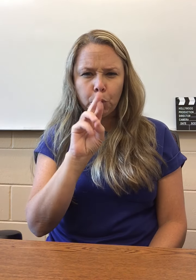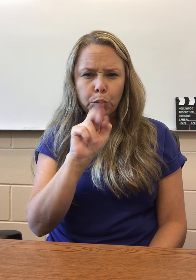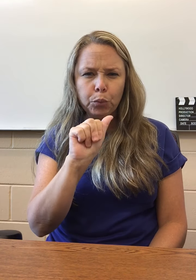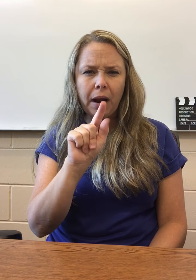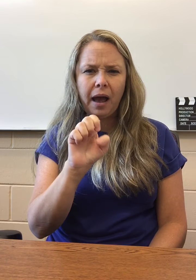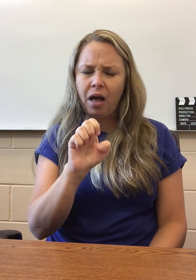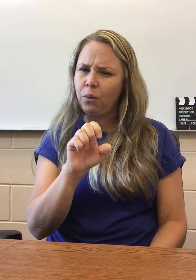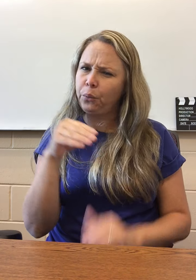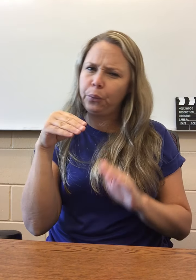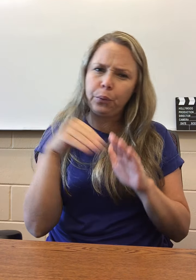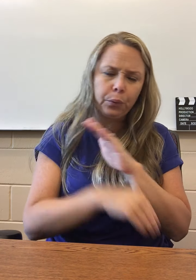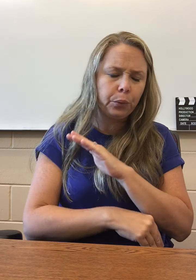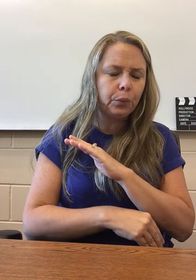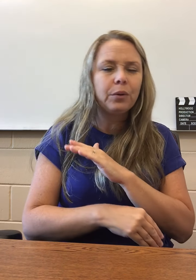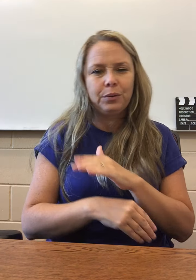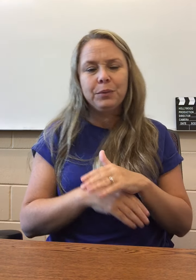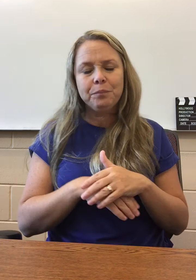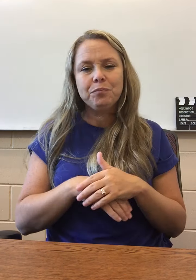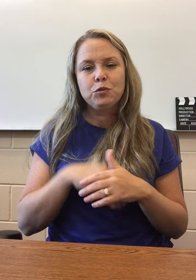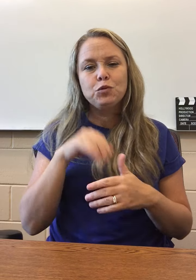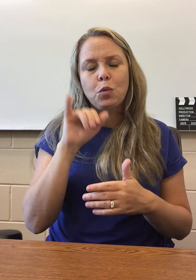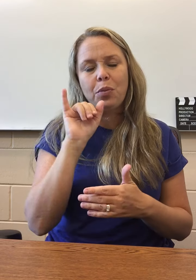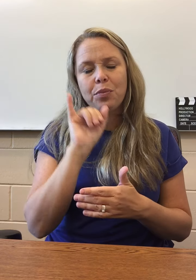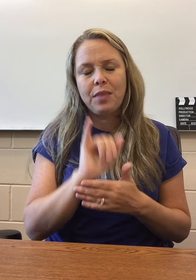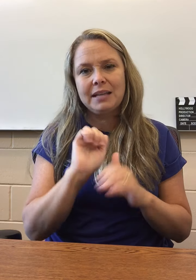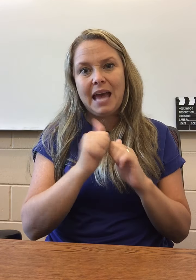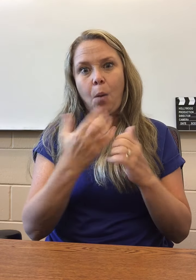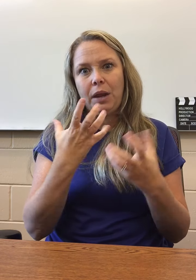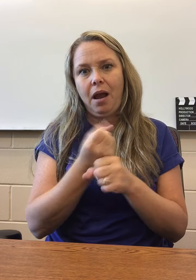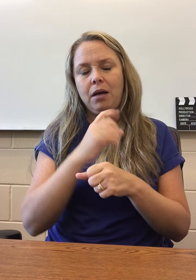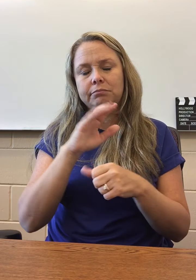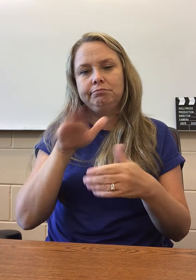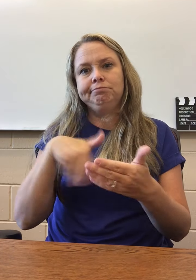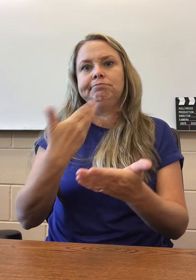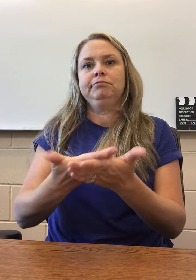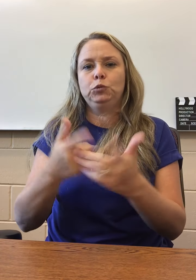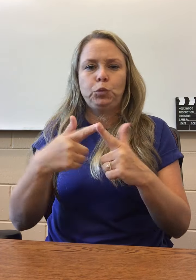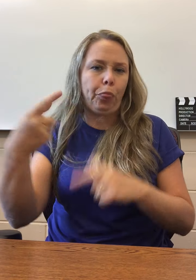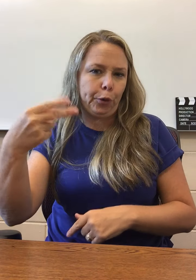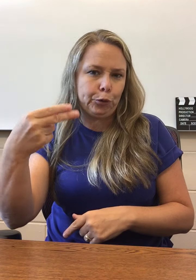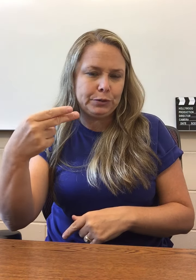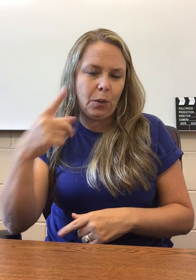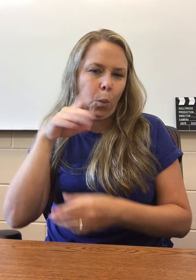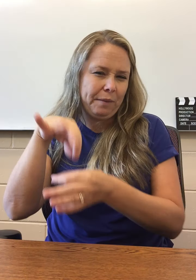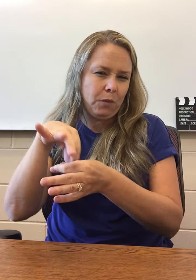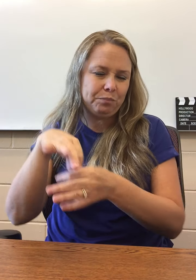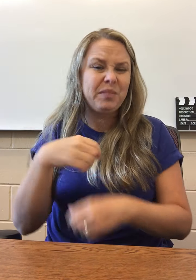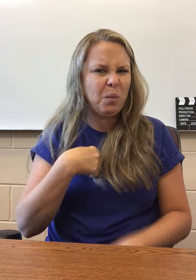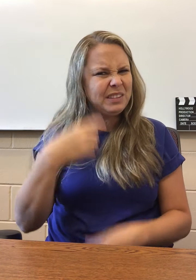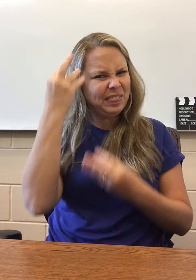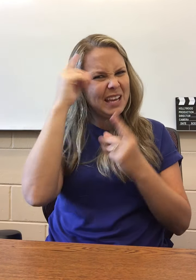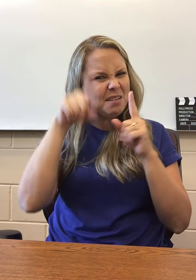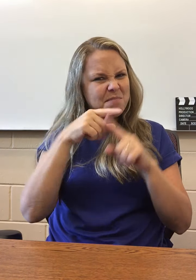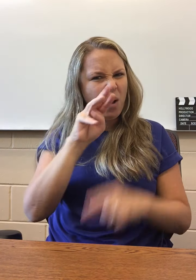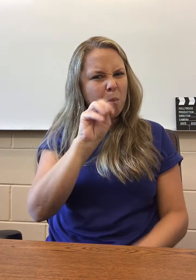got us to the settlement that we're voting on on thursday yes i was thinking about morale teachers already shoulders so much